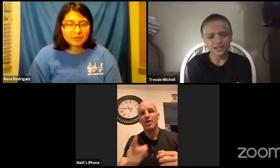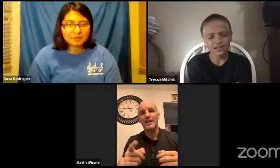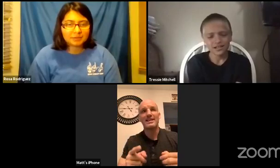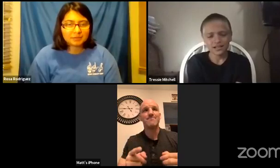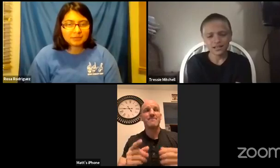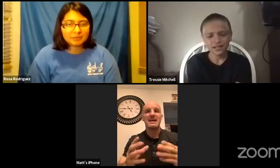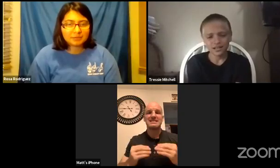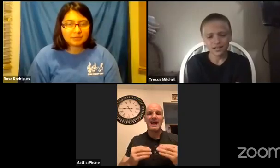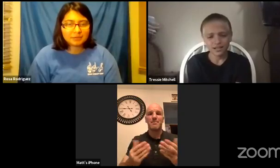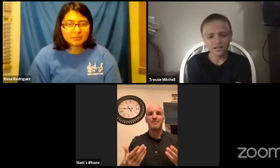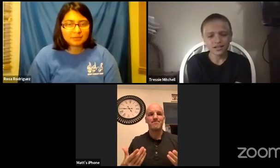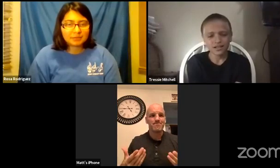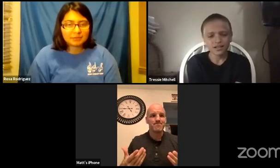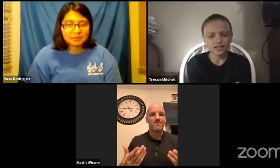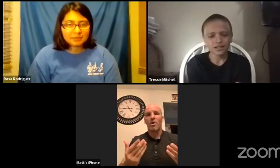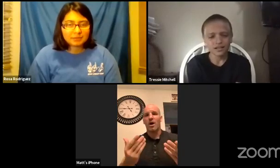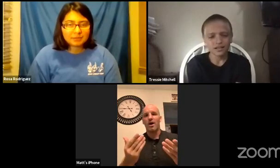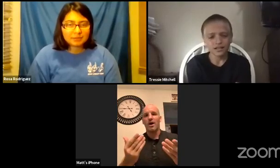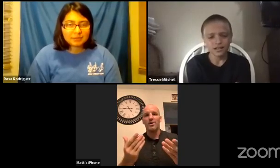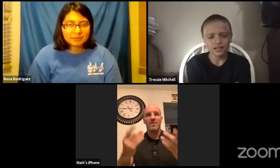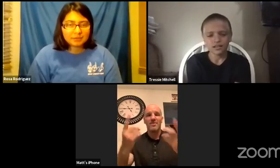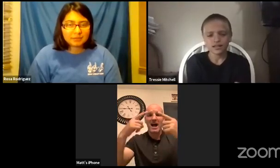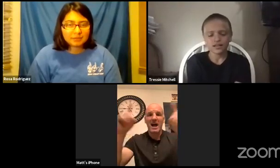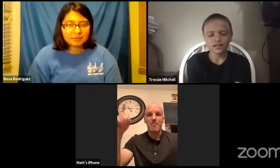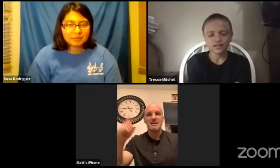belts, winning certain competitions,